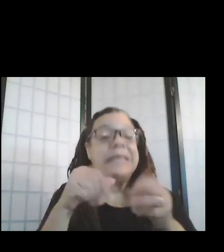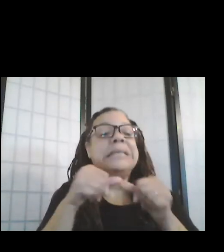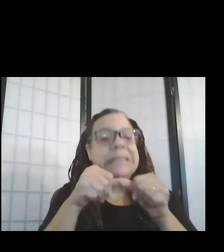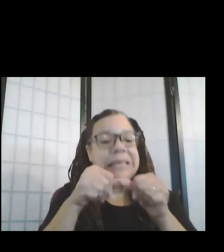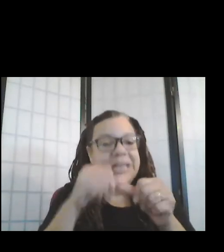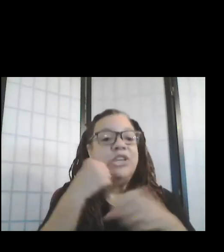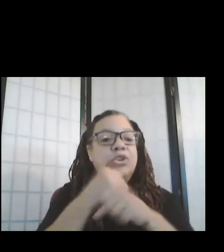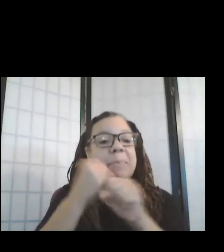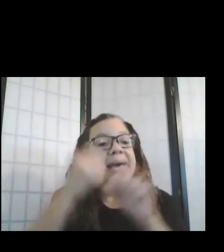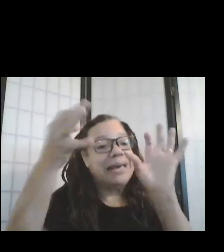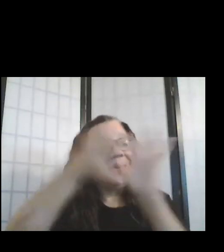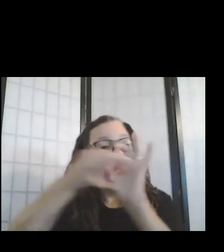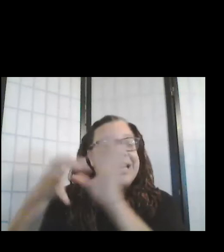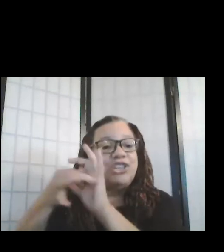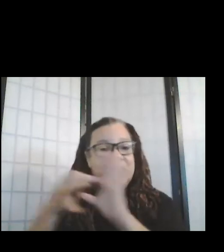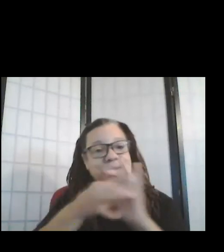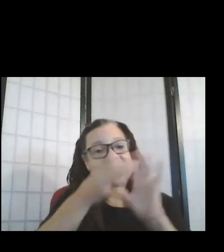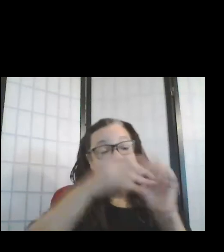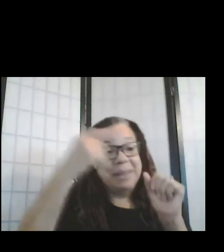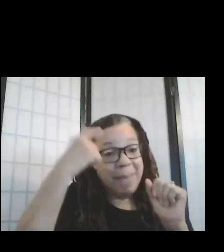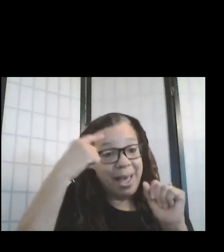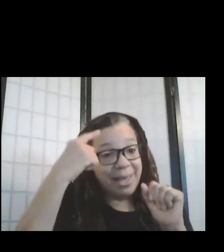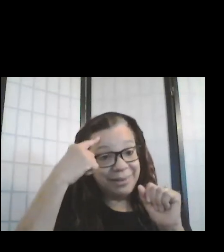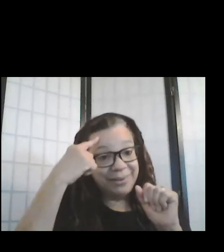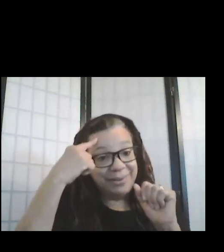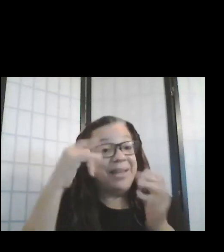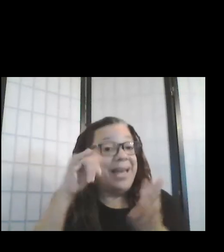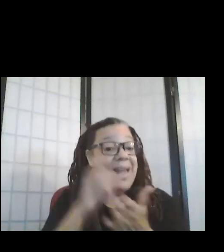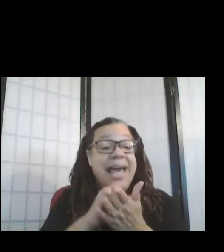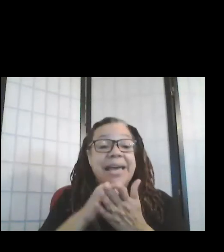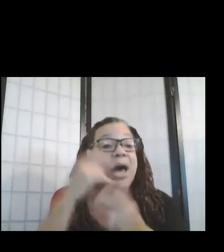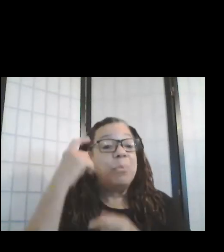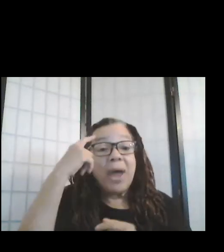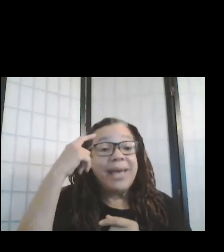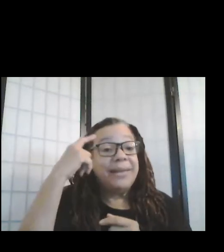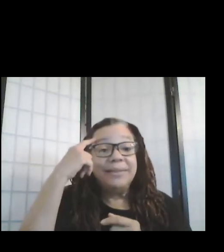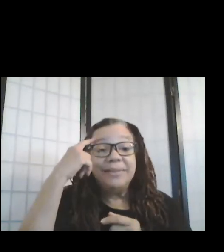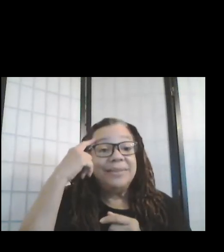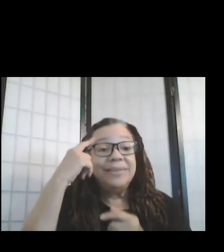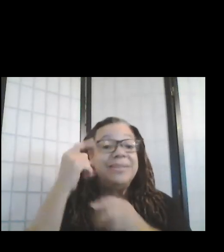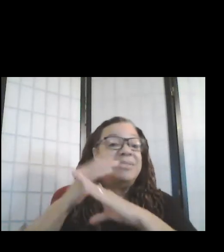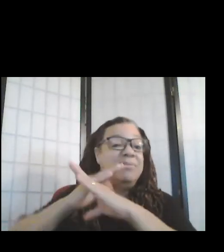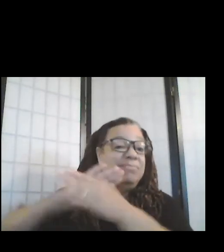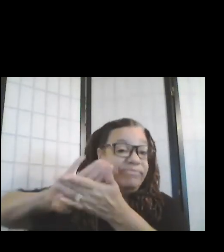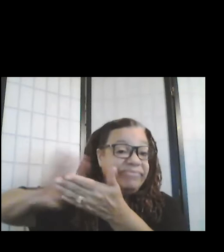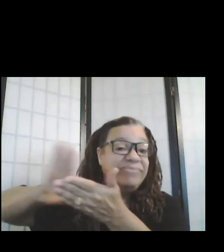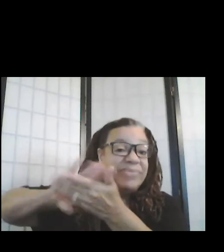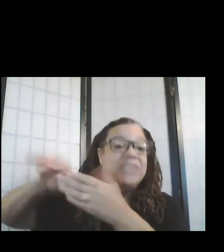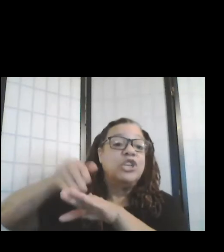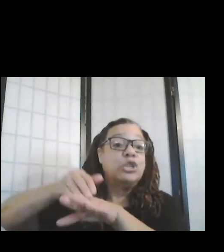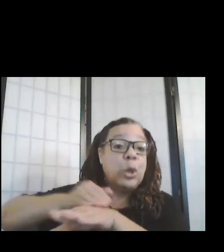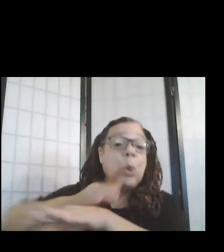neural connections Well, yeah, there's and that. encourage that plasticity in our brain and to ward off the slow